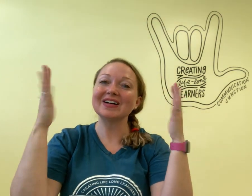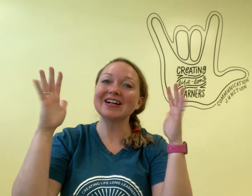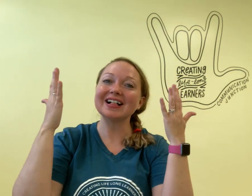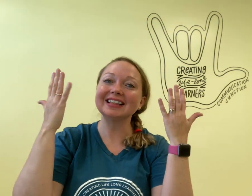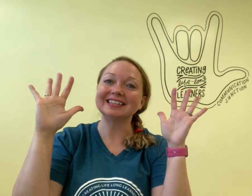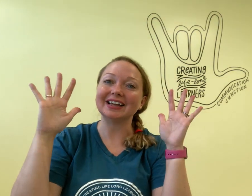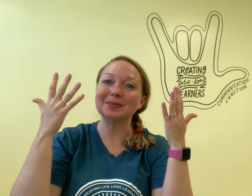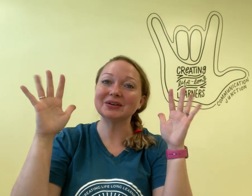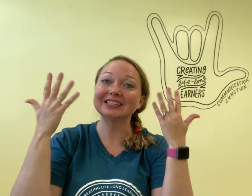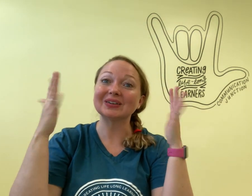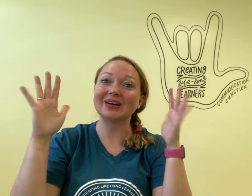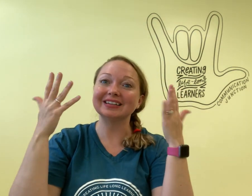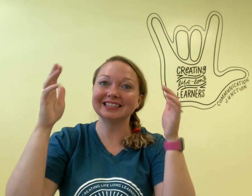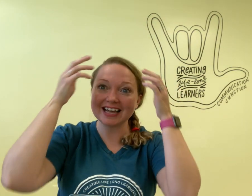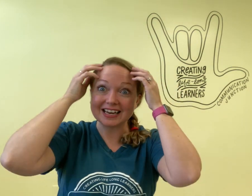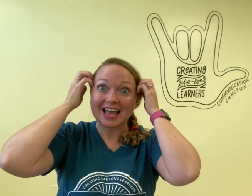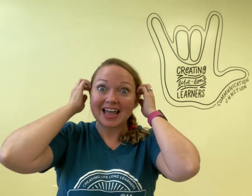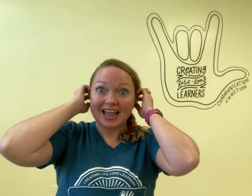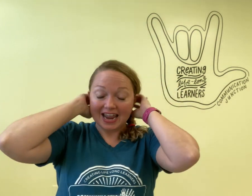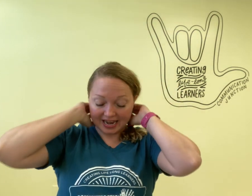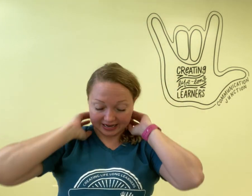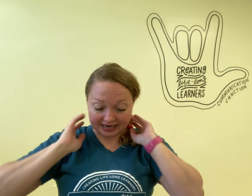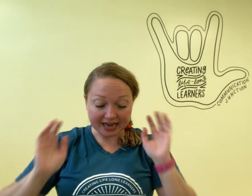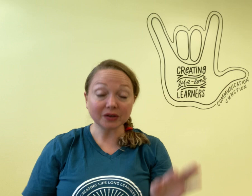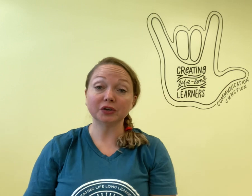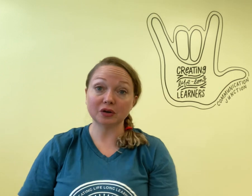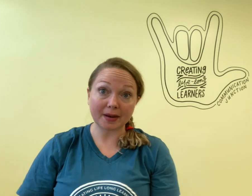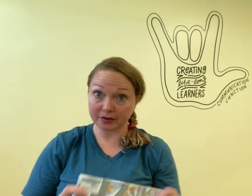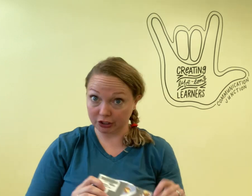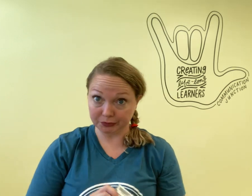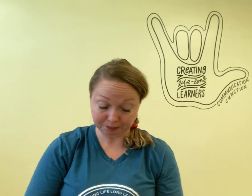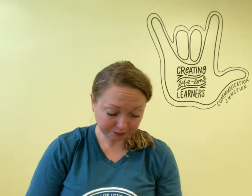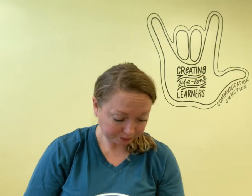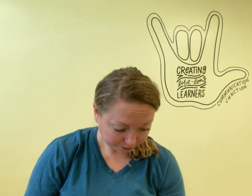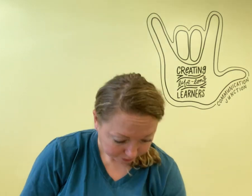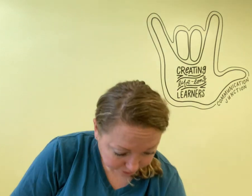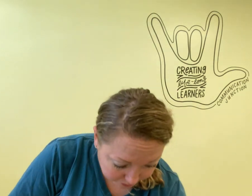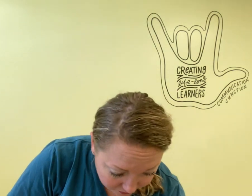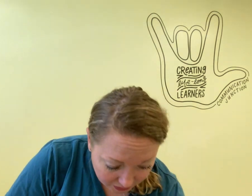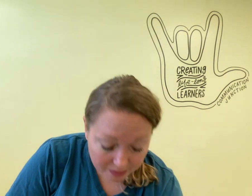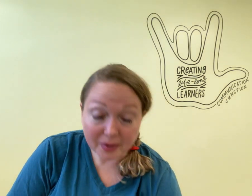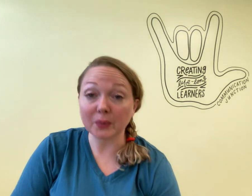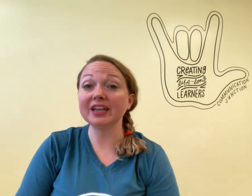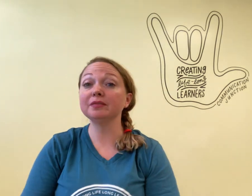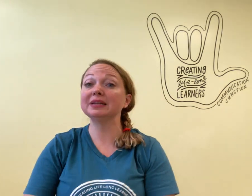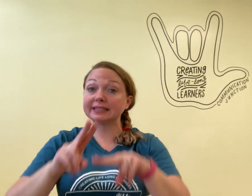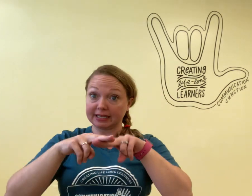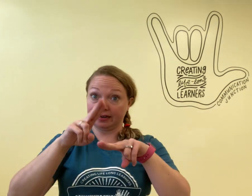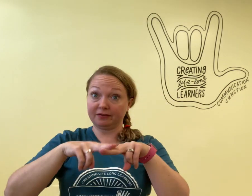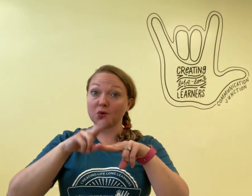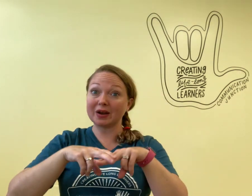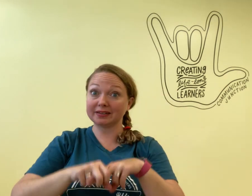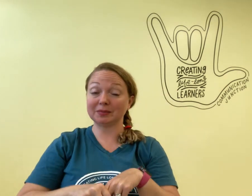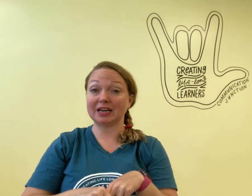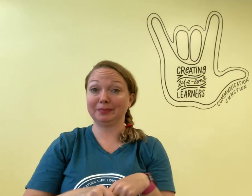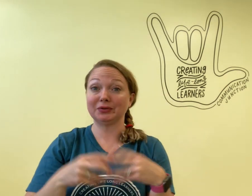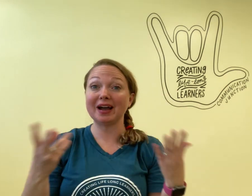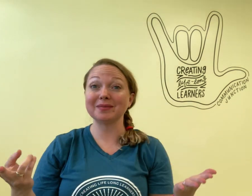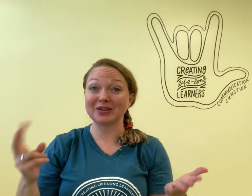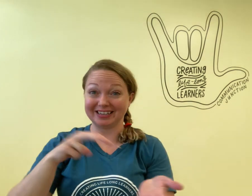All done. The book is all done. And I don't know about you, but we have been sitting for quite some time, so I am ready to